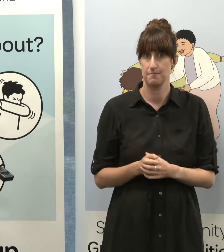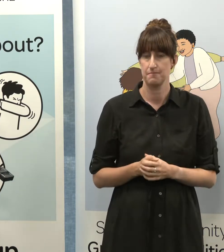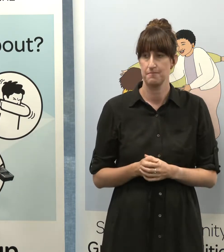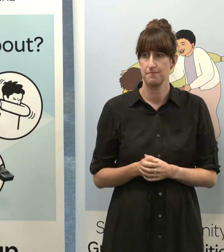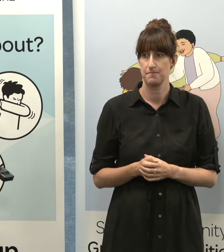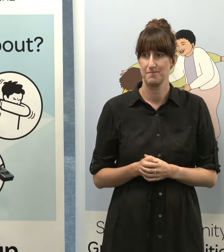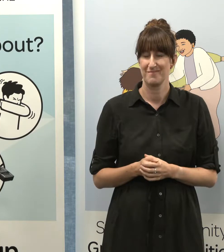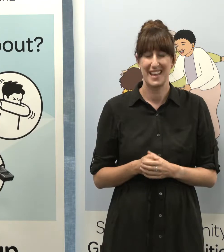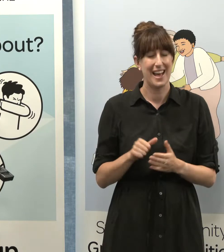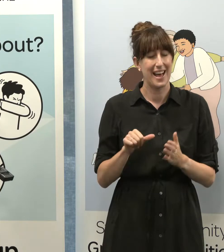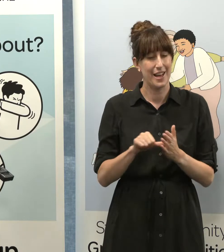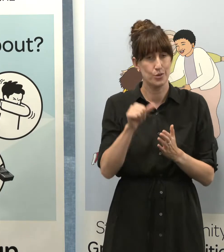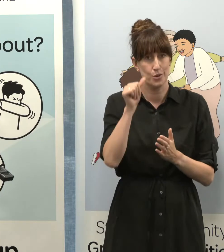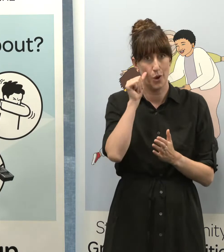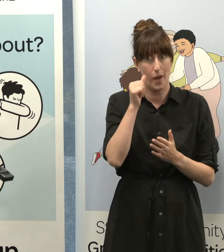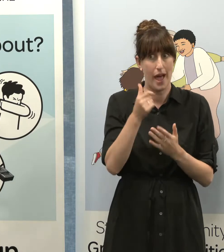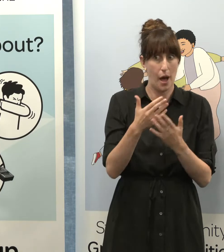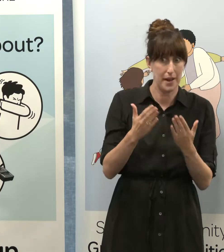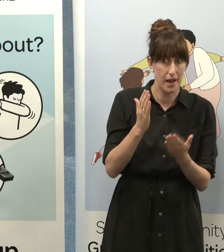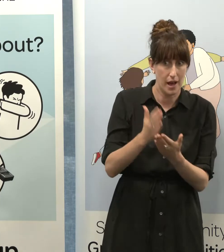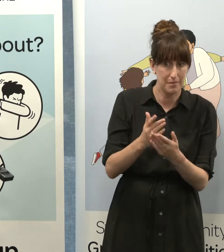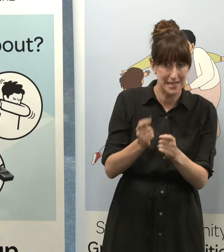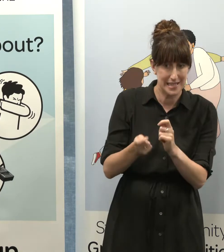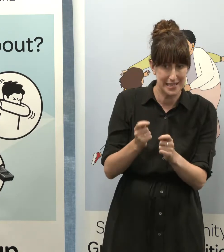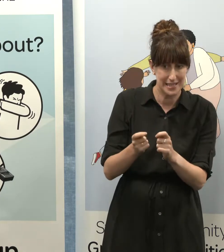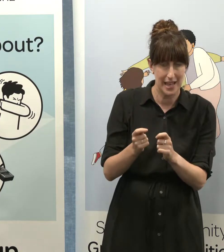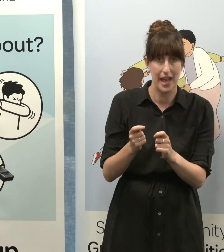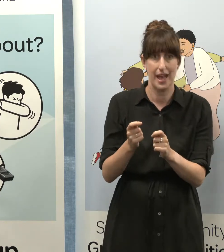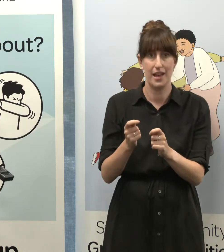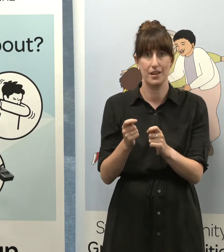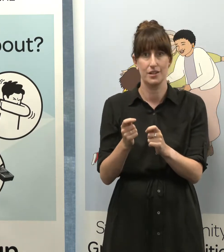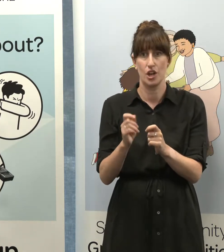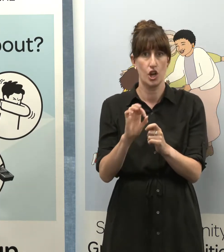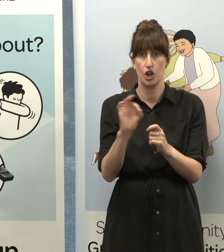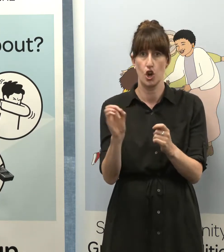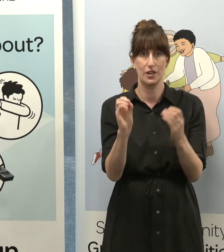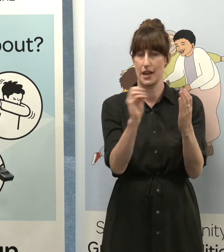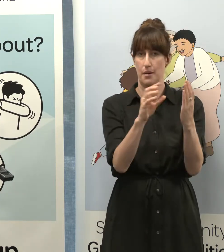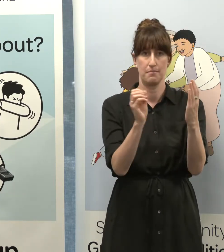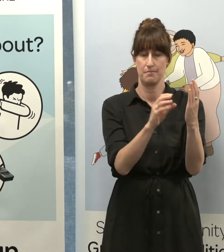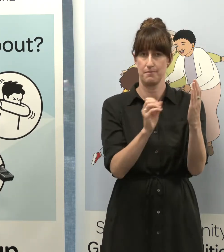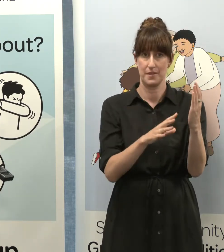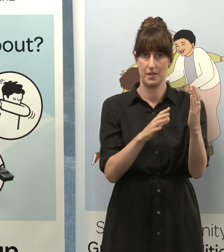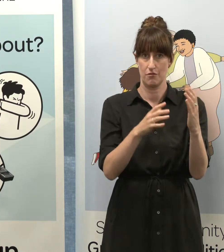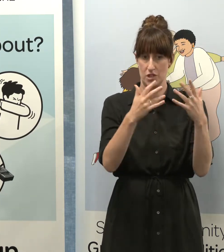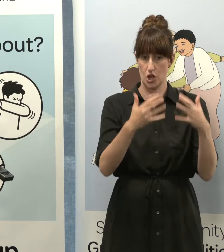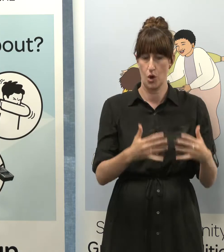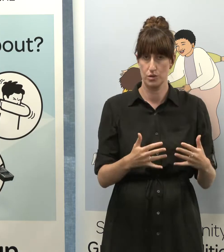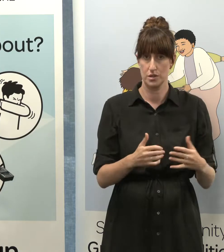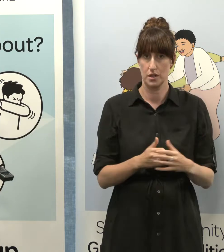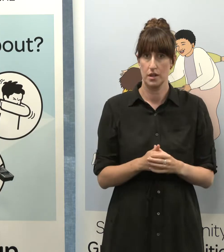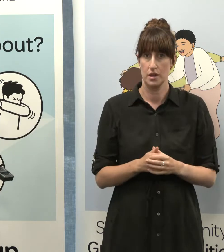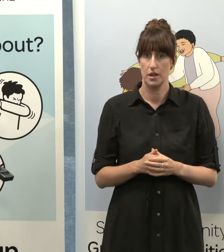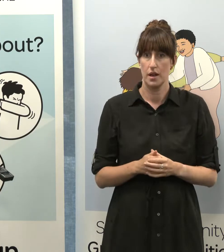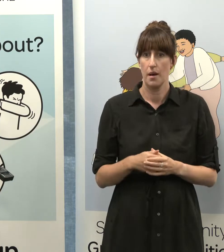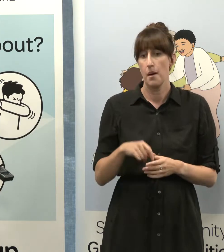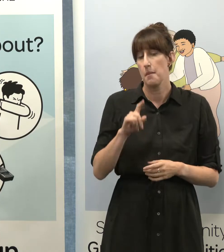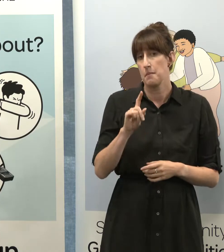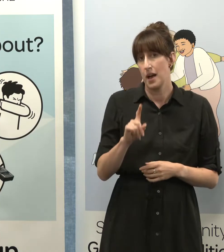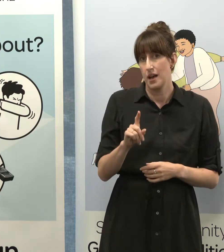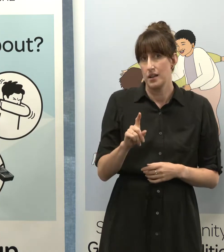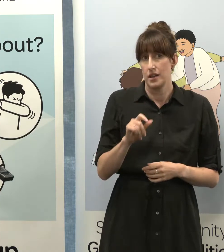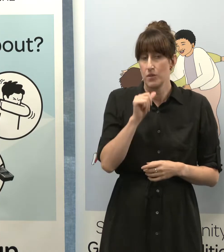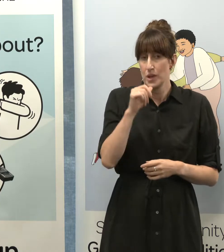ever know exactly how many people are testing and not recording their result, but what we're intending to do here is, if we assume that about the